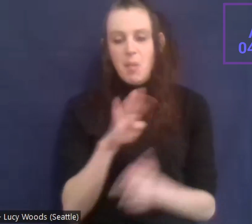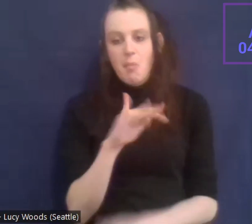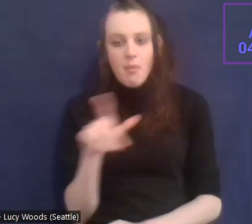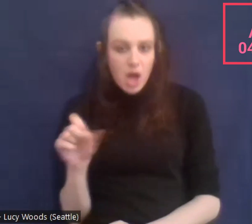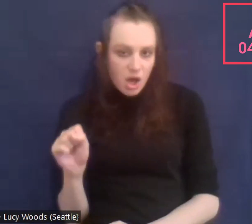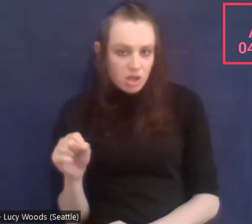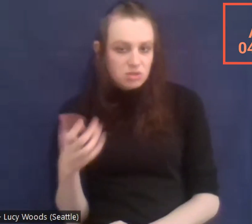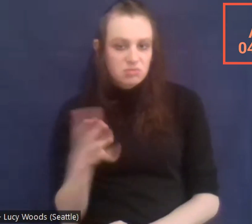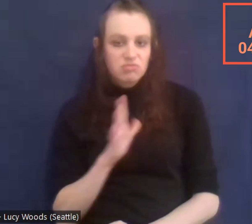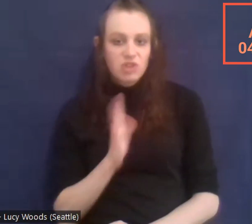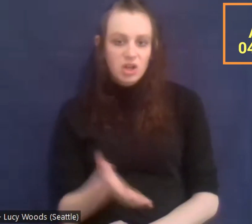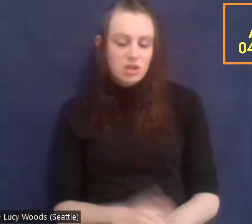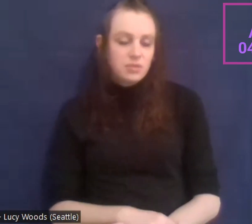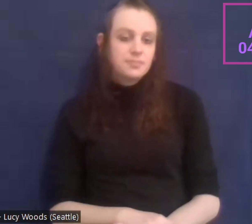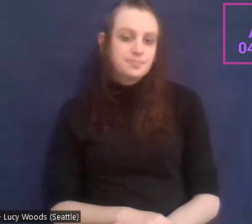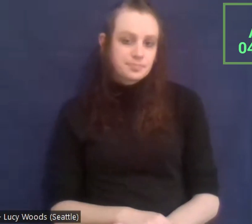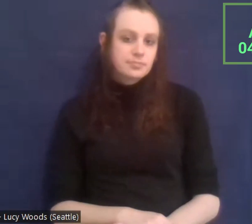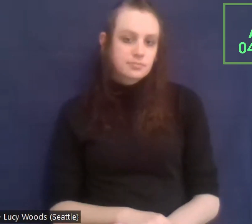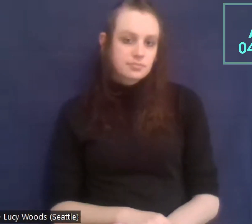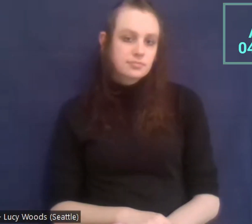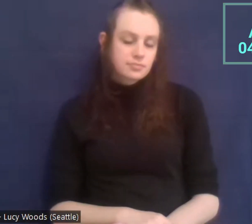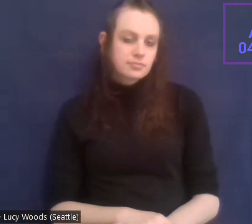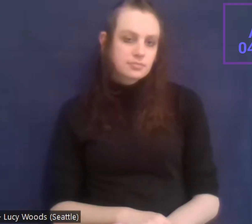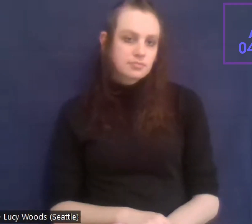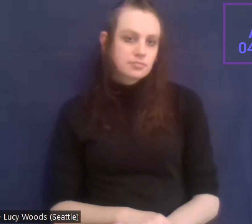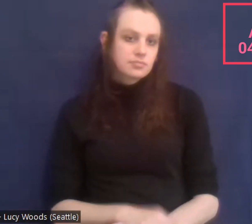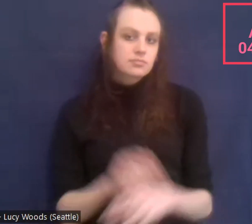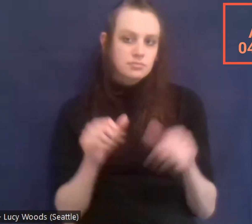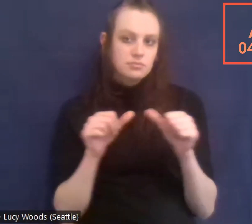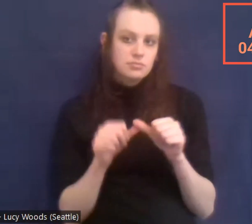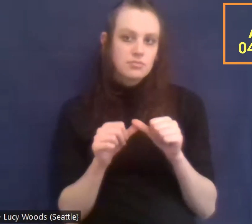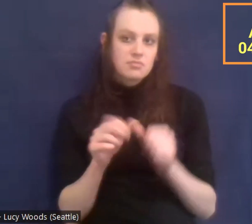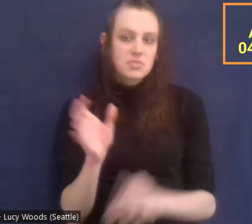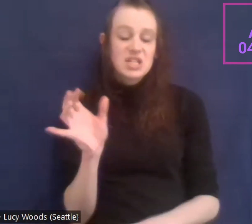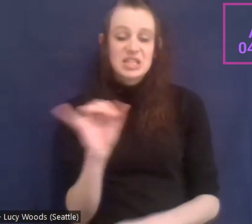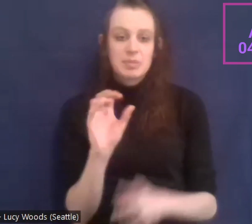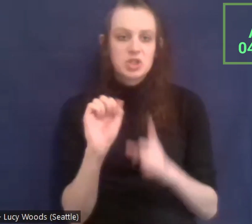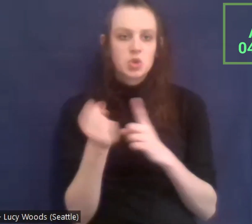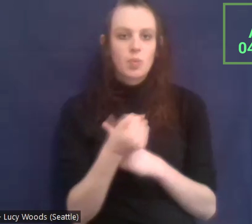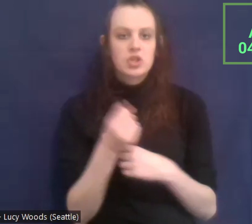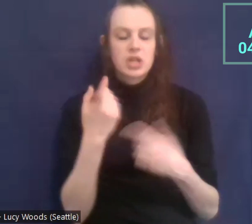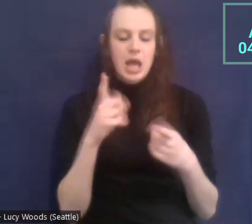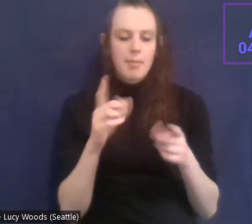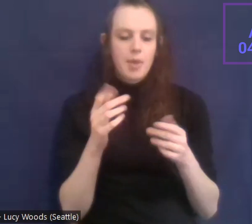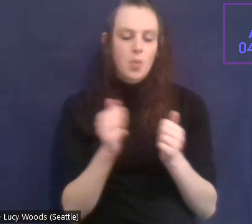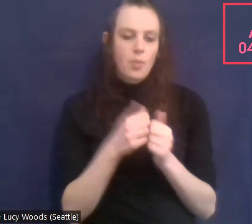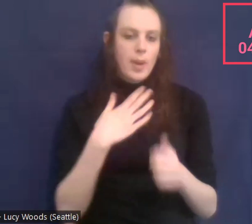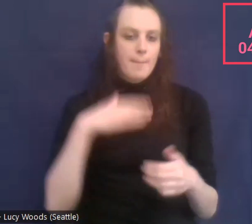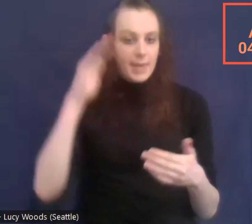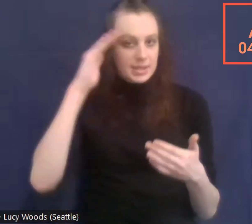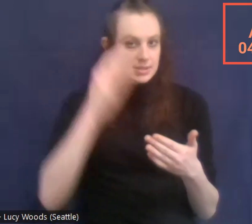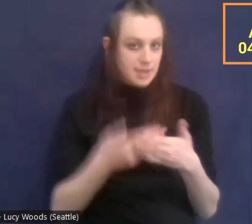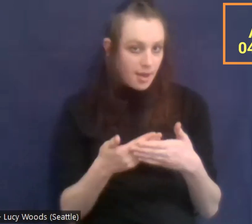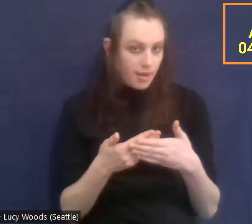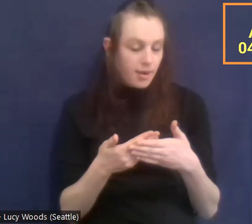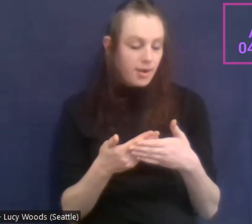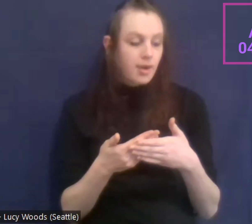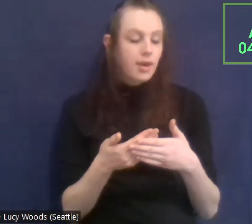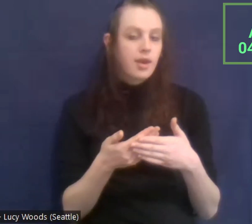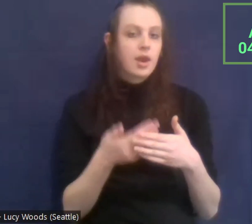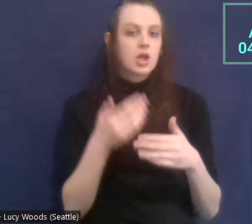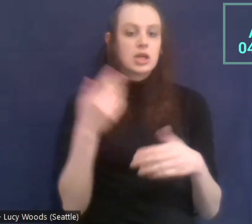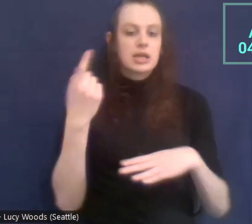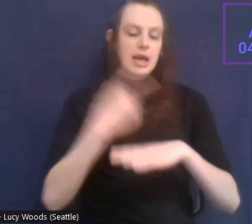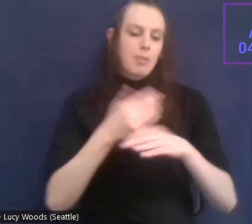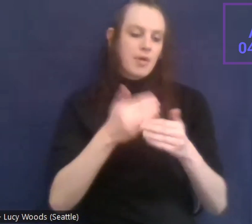happen. So, fast forward, same scenario happens with my son. I got to go out drinking the night before. This is 15